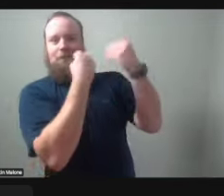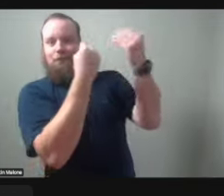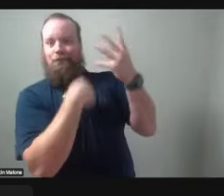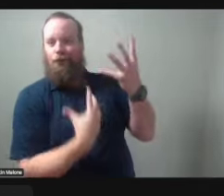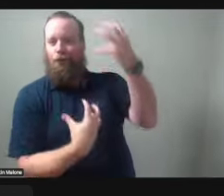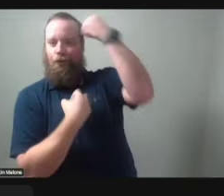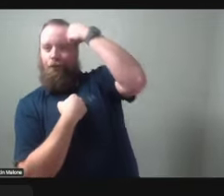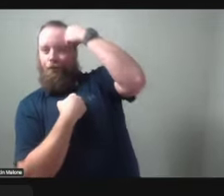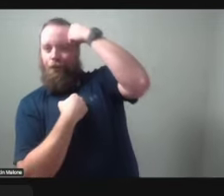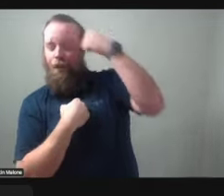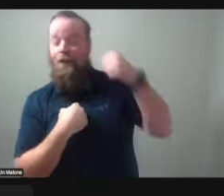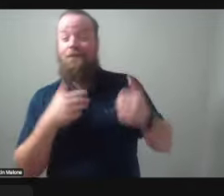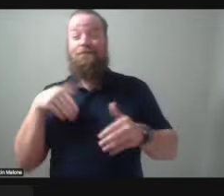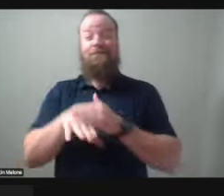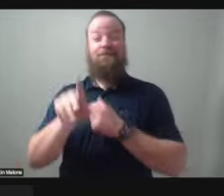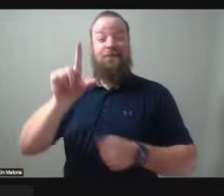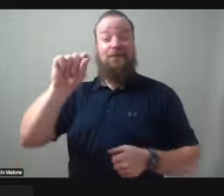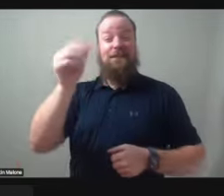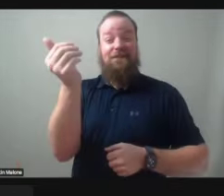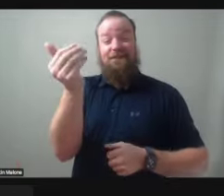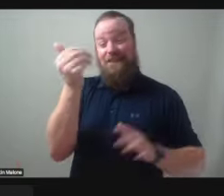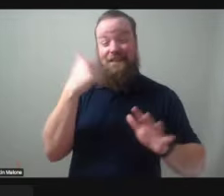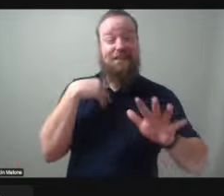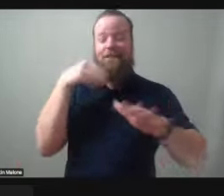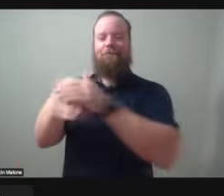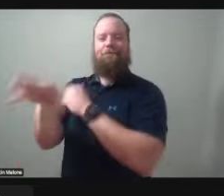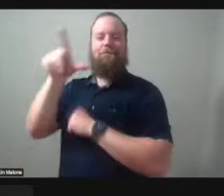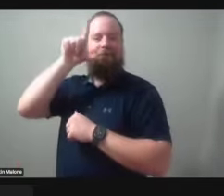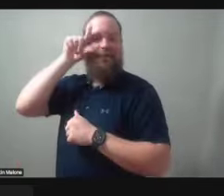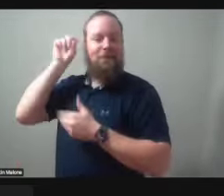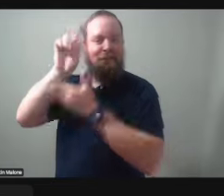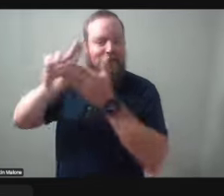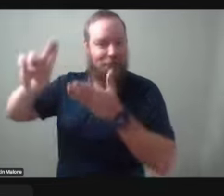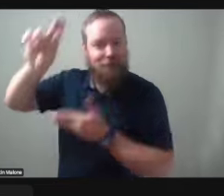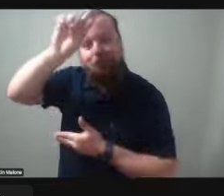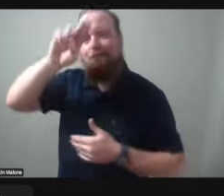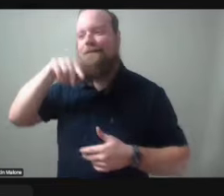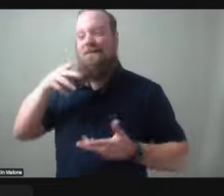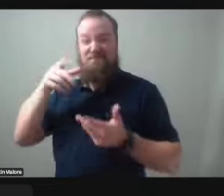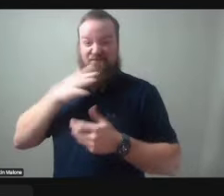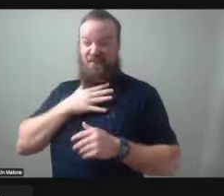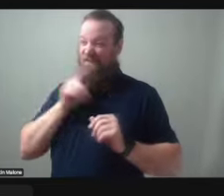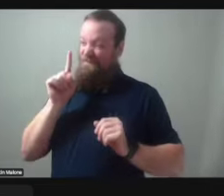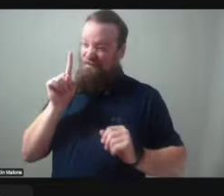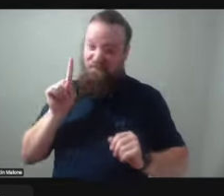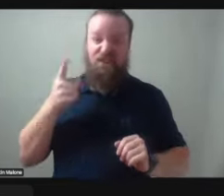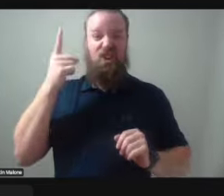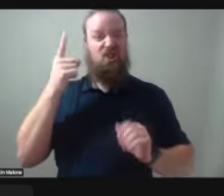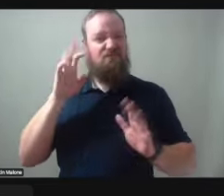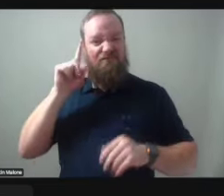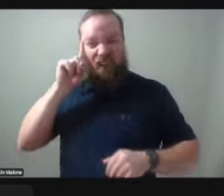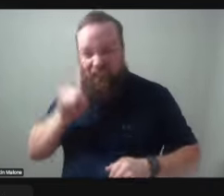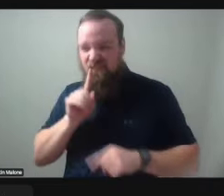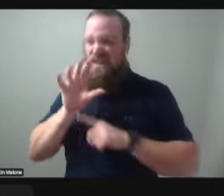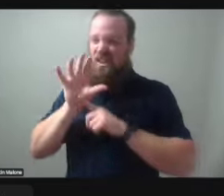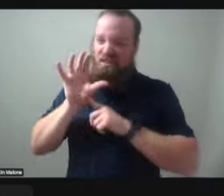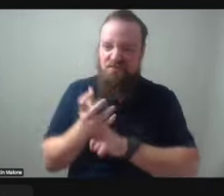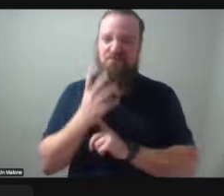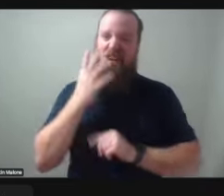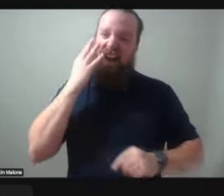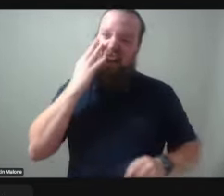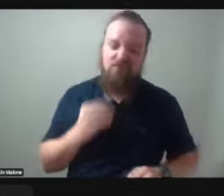And those deaf people who didn't speak as clearly as I did, I judged them. I thought that I was superior